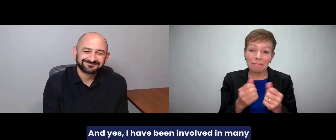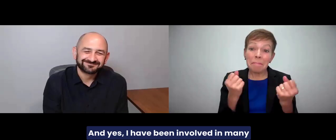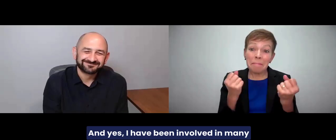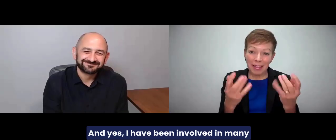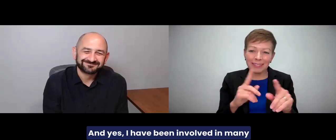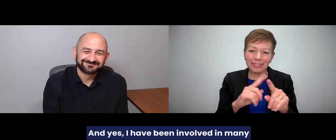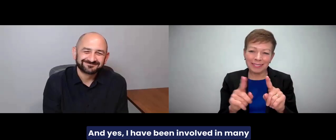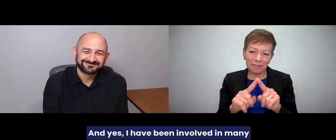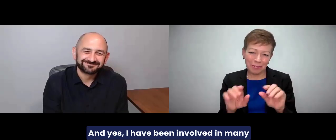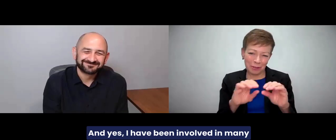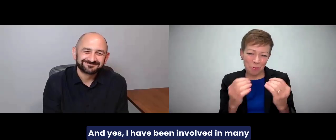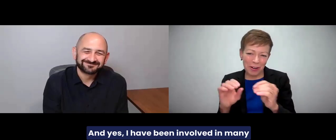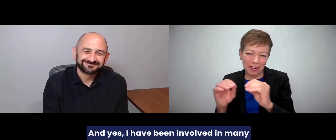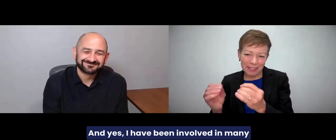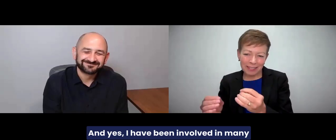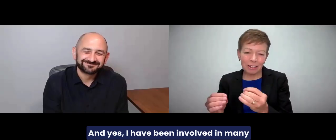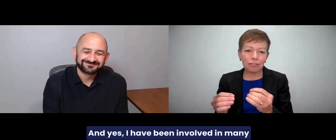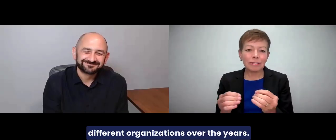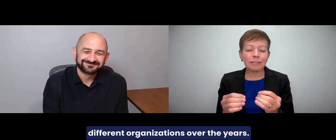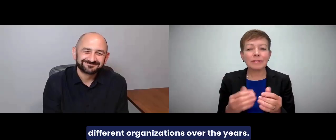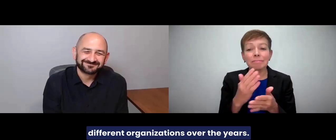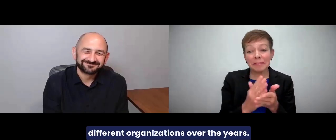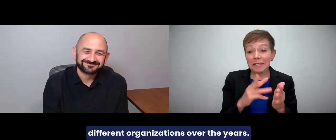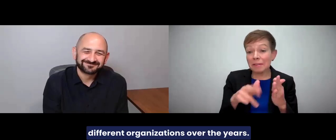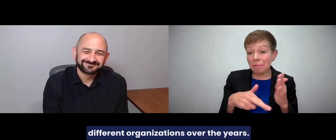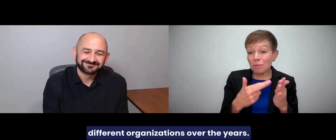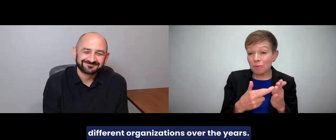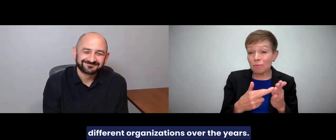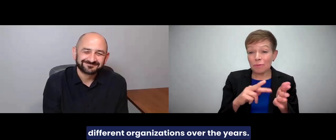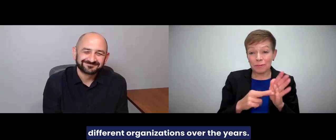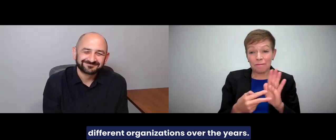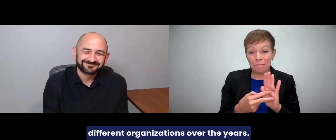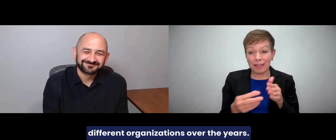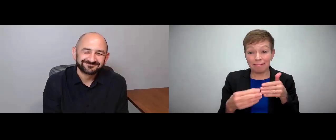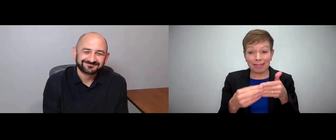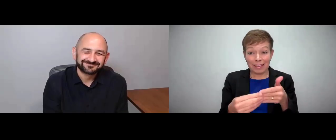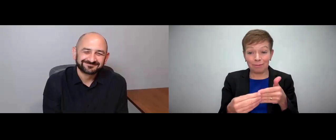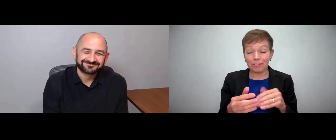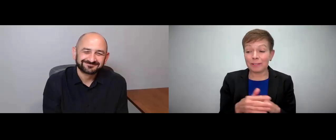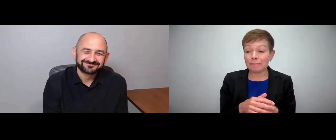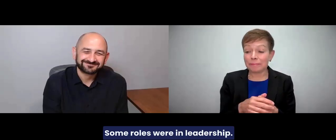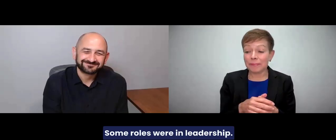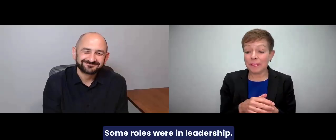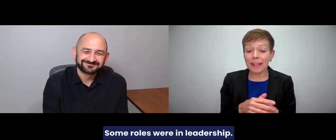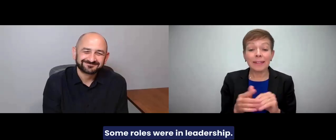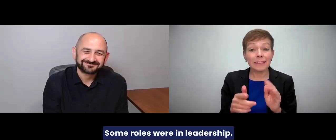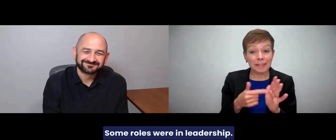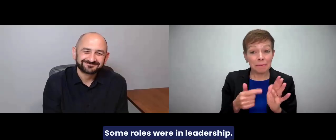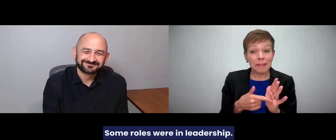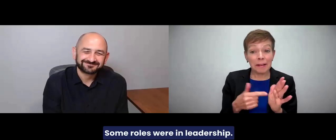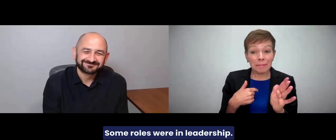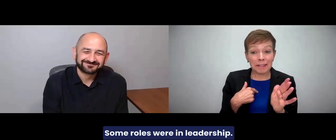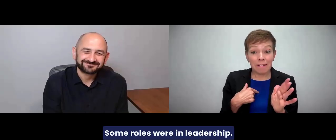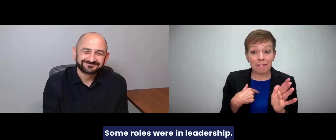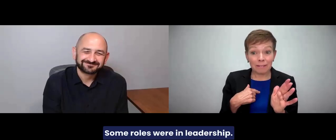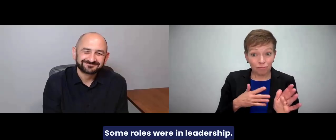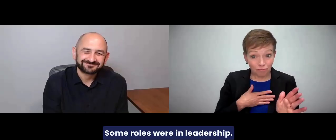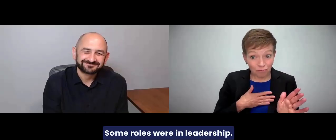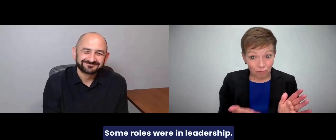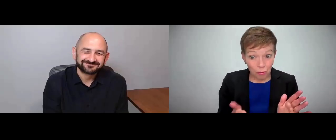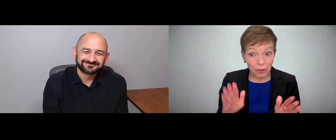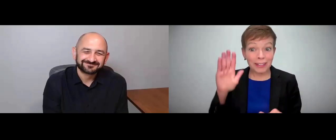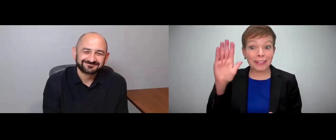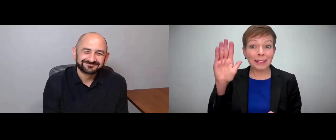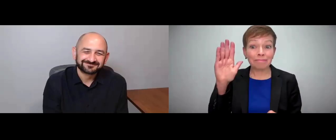And yes, I have been involved in many different organizations over the years. Some roles were in